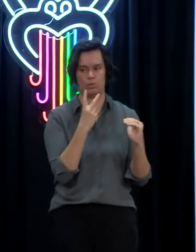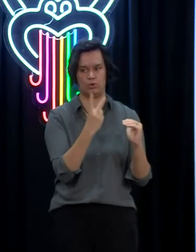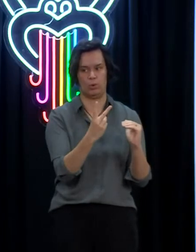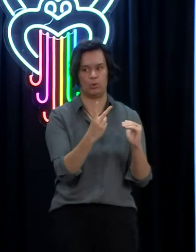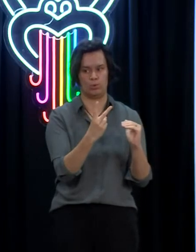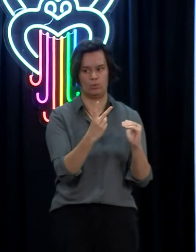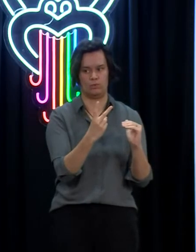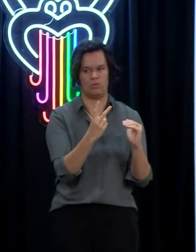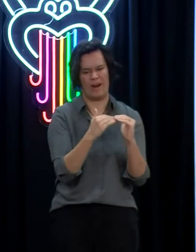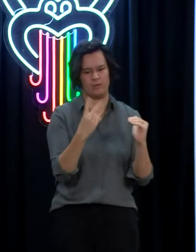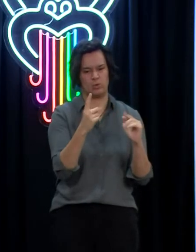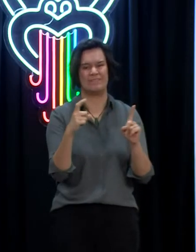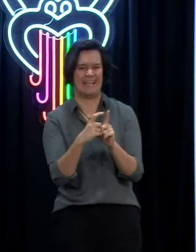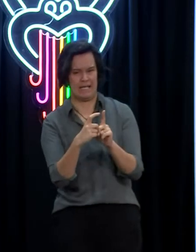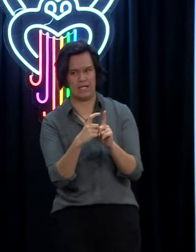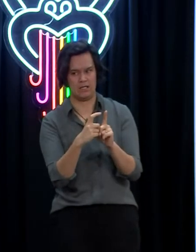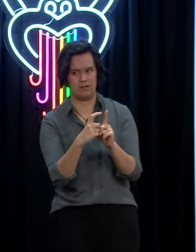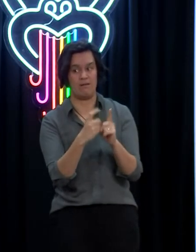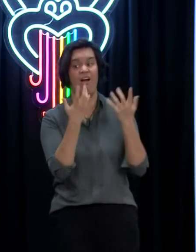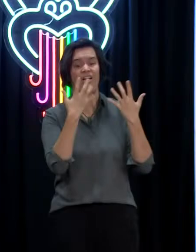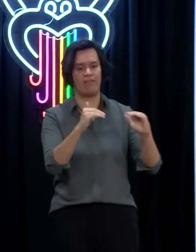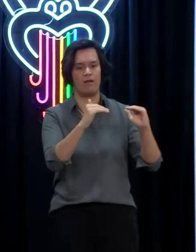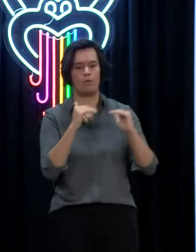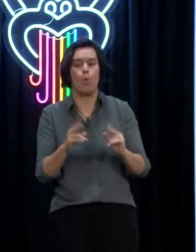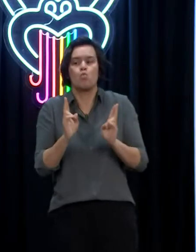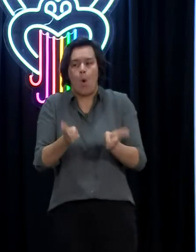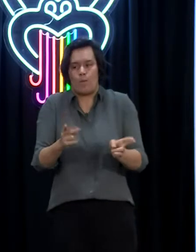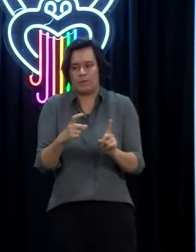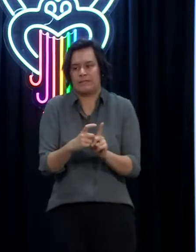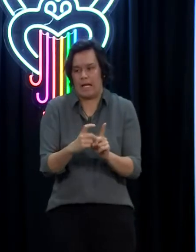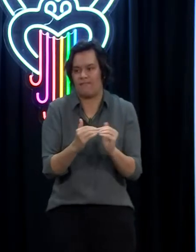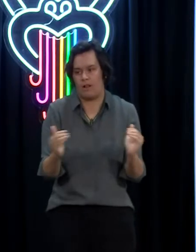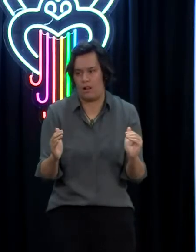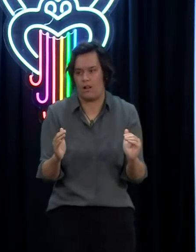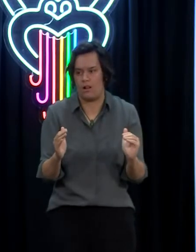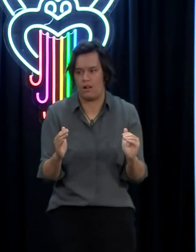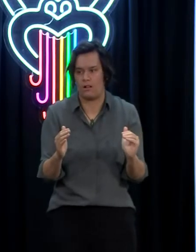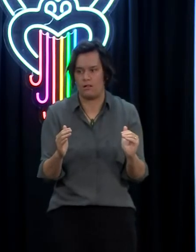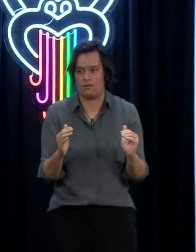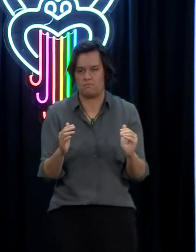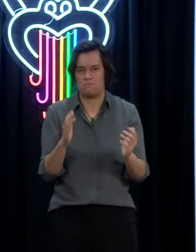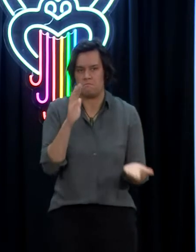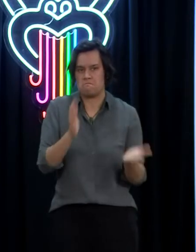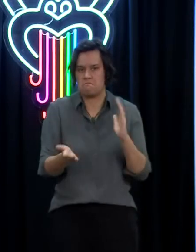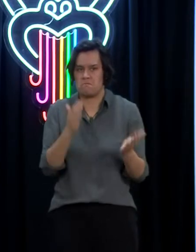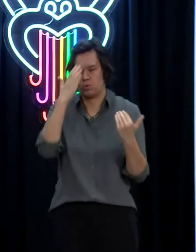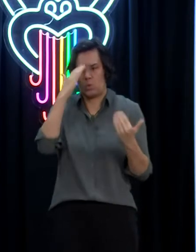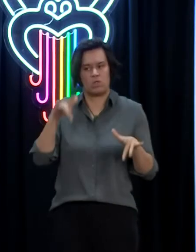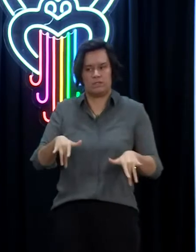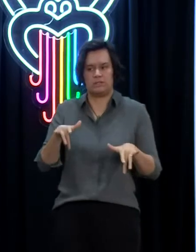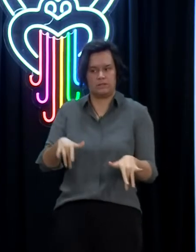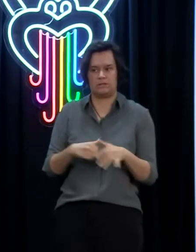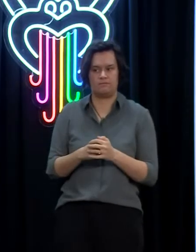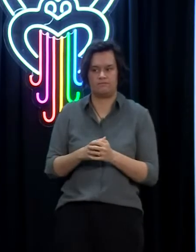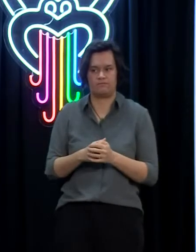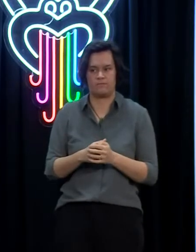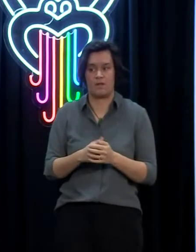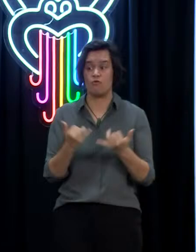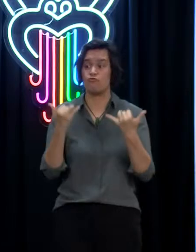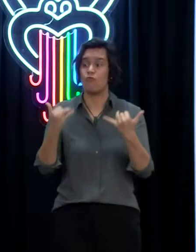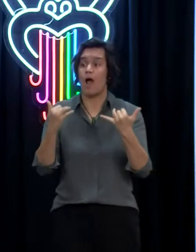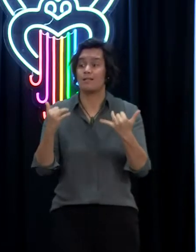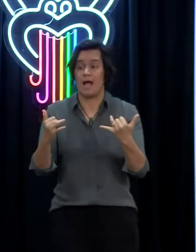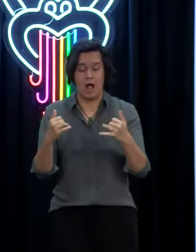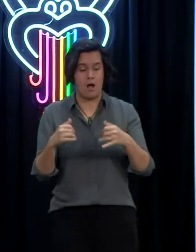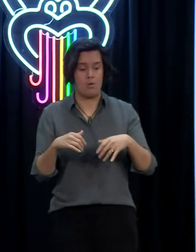made. What the Prime Minister was indicating yesterday is that with Delta, alert level 2 effectively has rungs, and